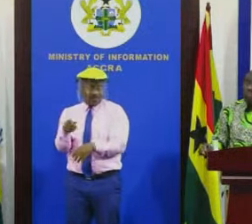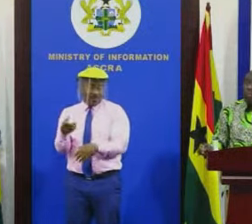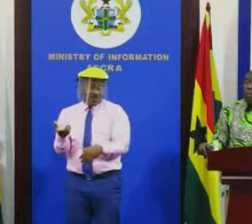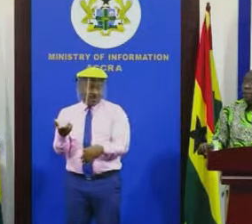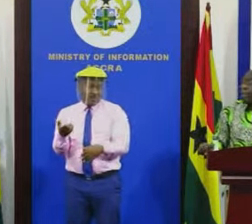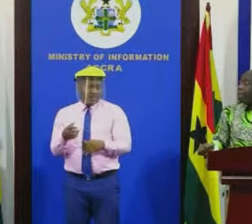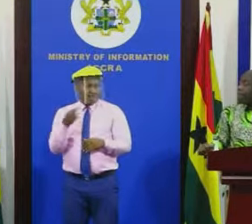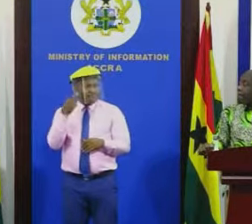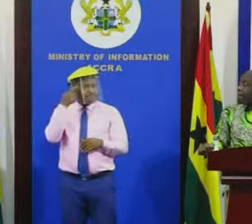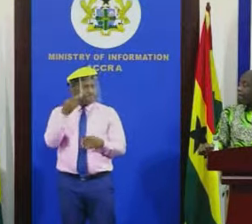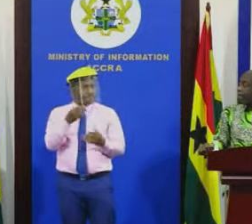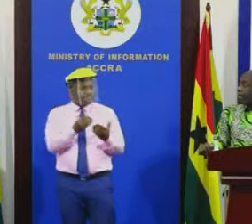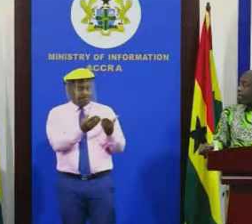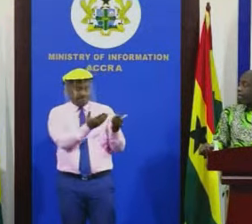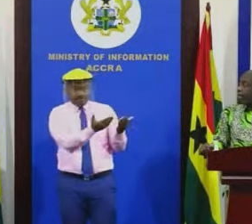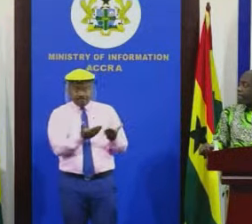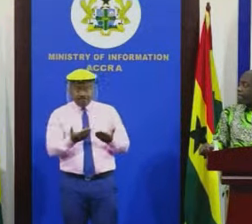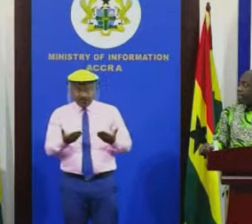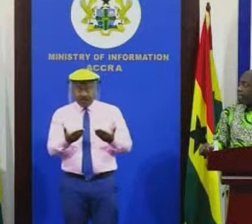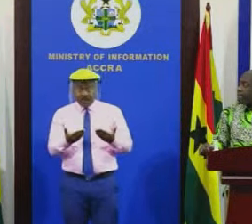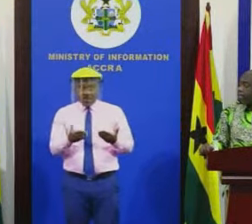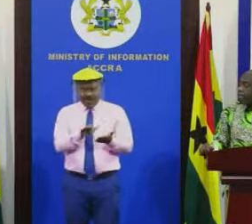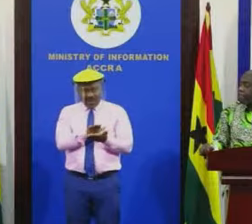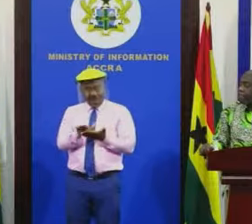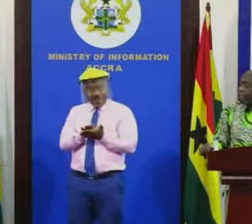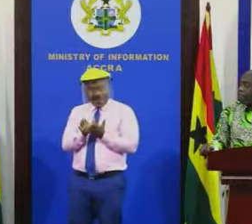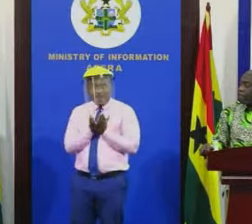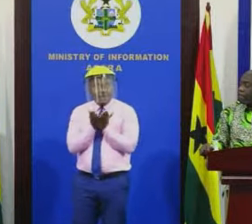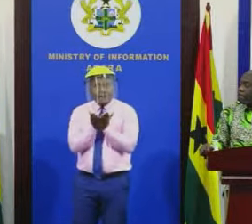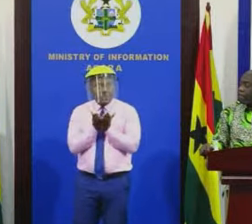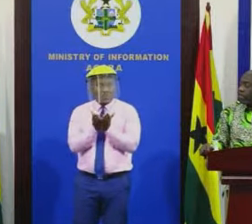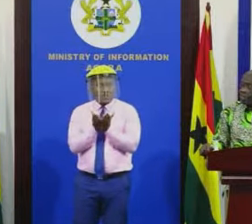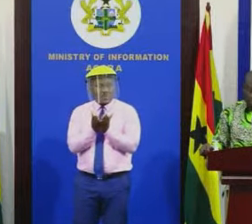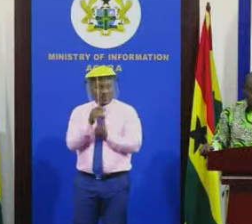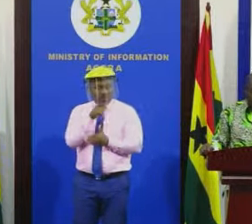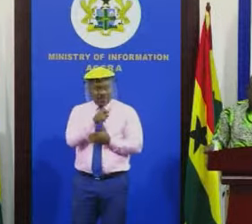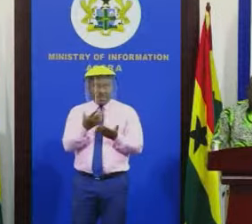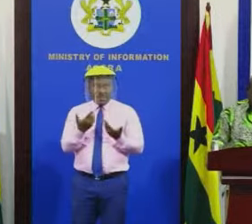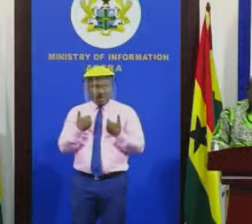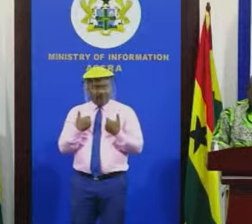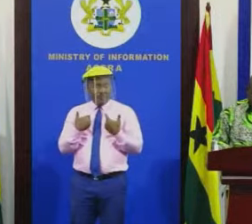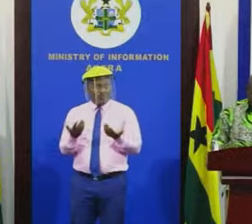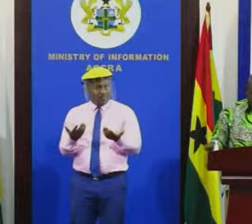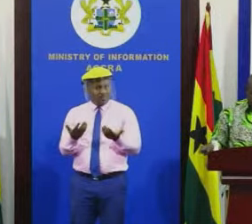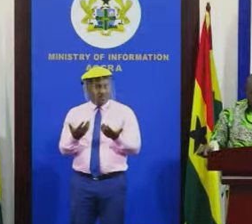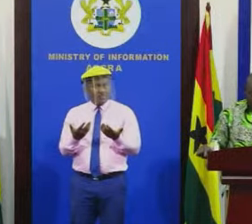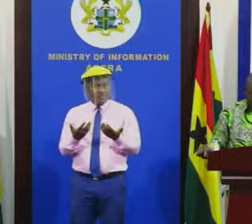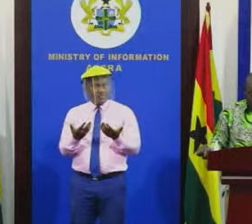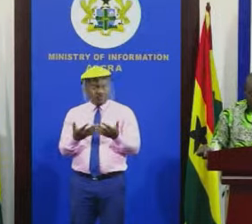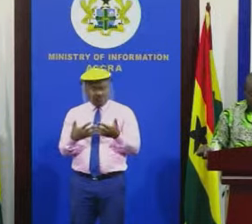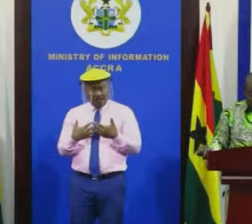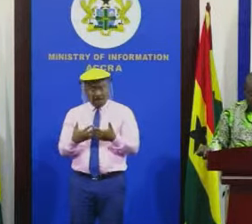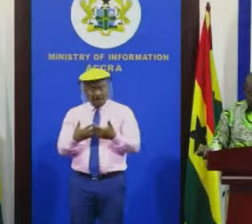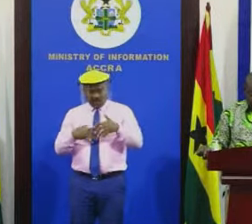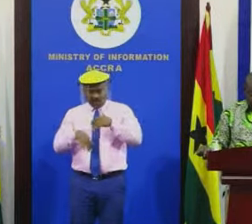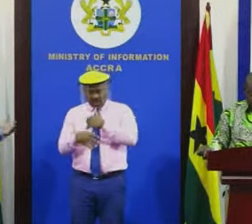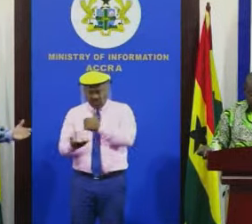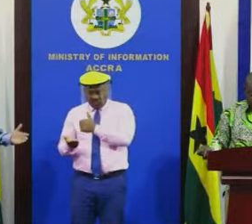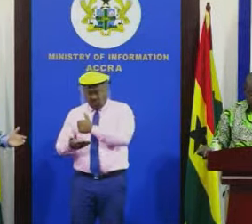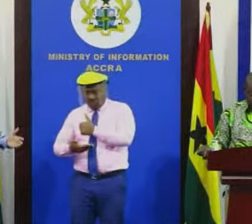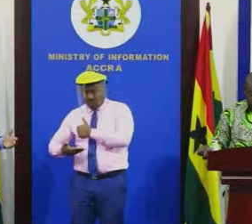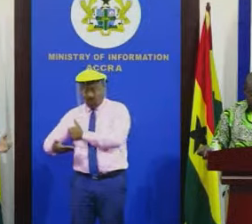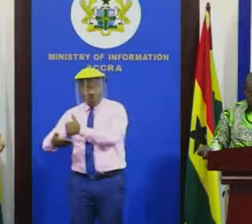we have acquired the trash skimmers. It has a facility that is able to cut this. And in some